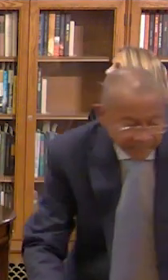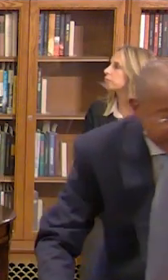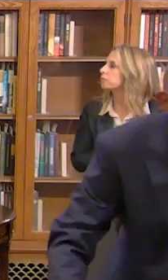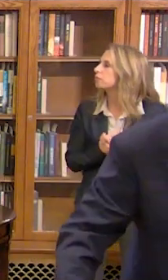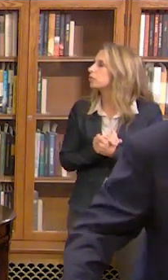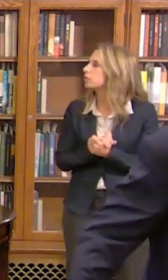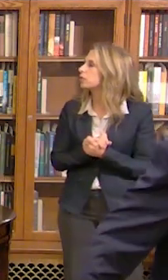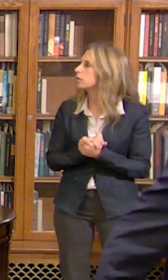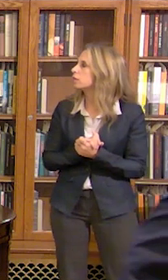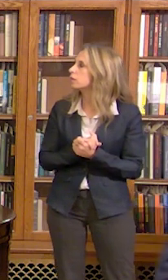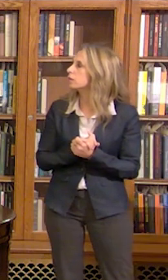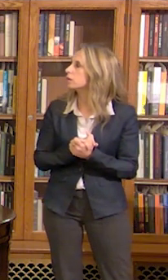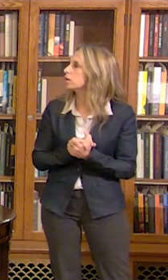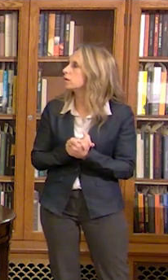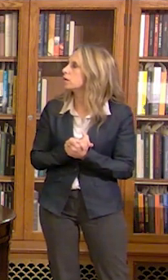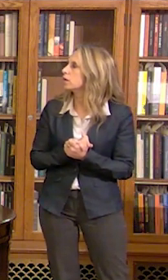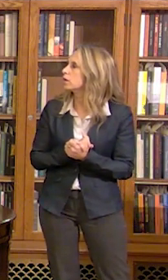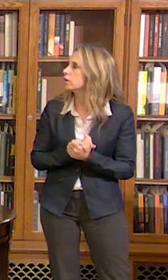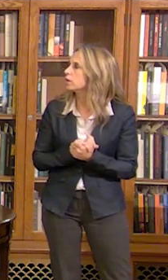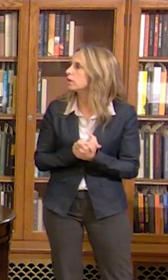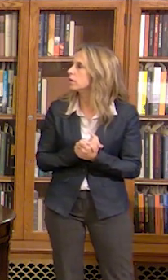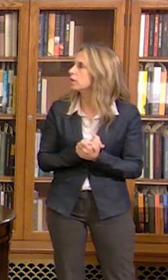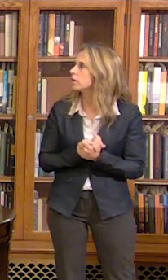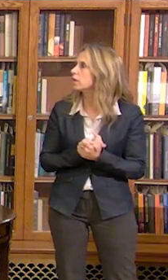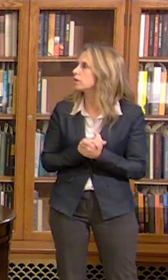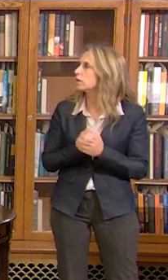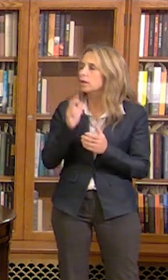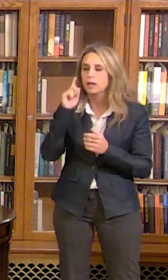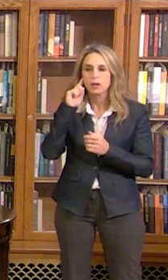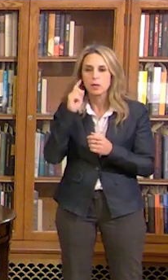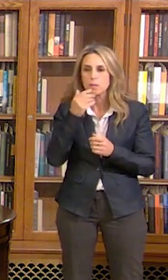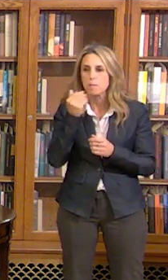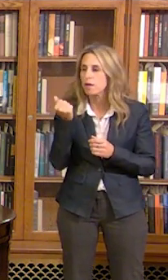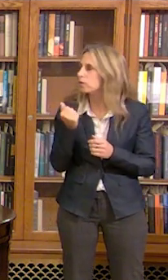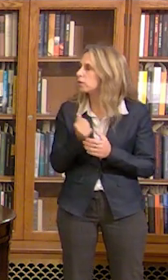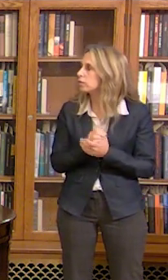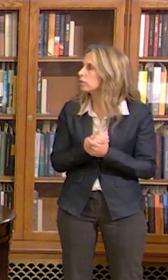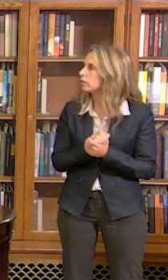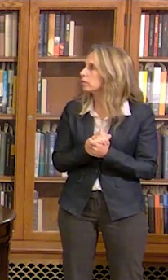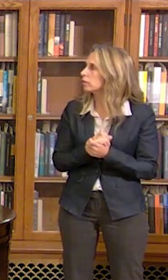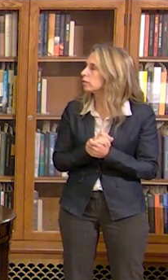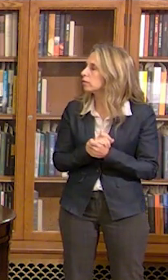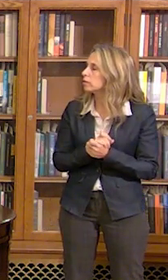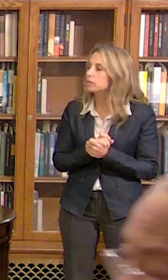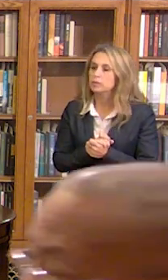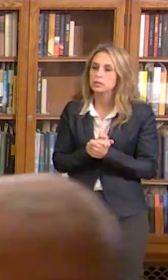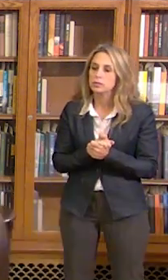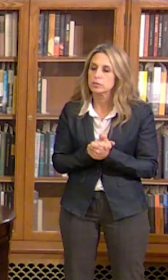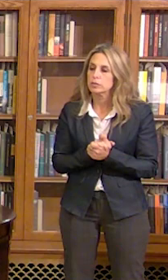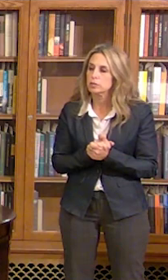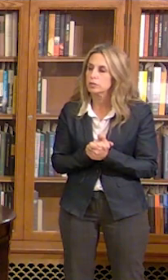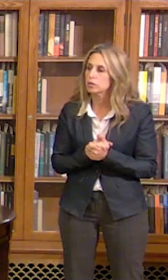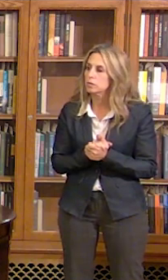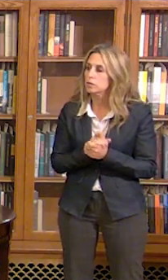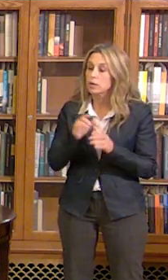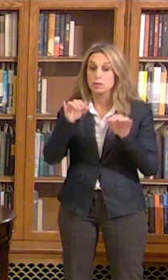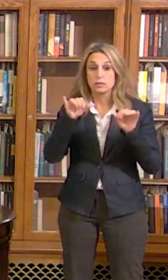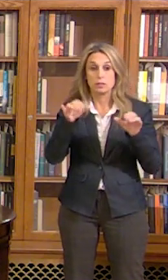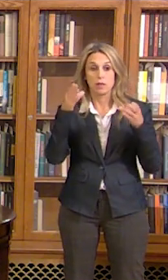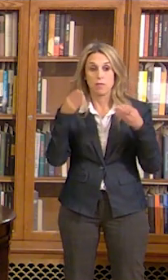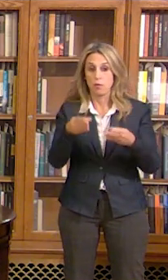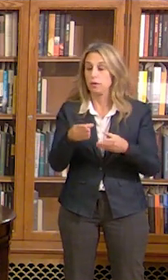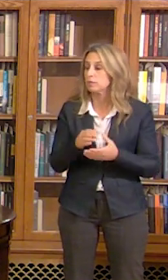easy hello can you hear me now okay I feel like that commercial um stay